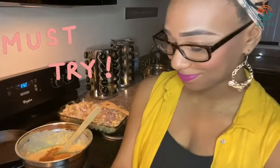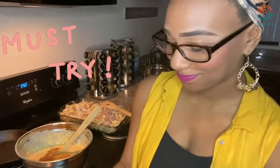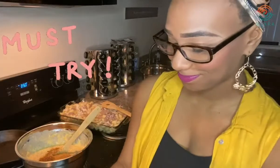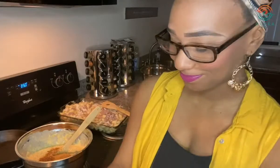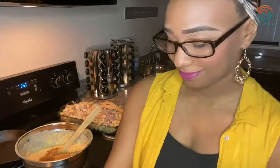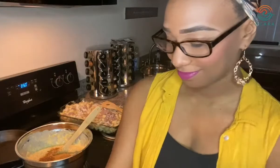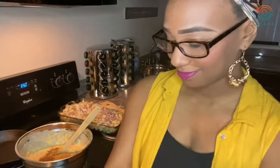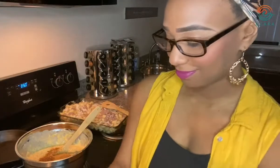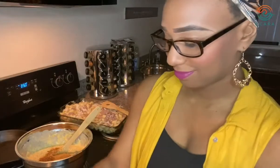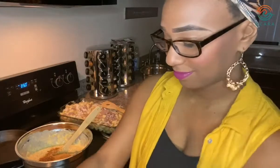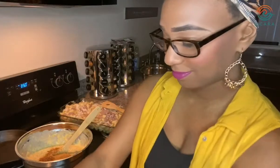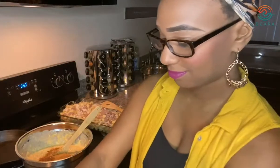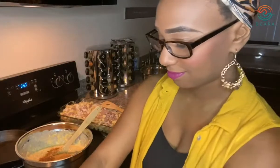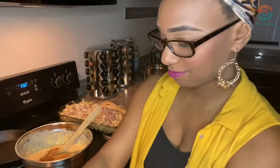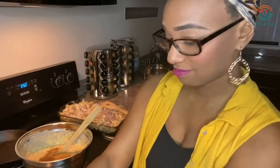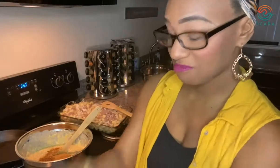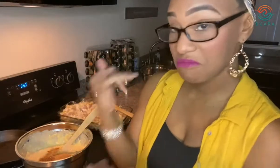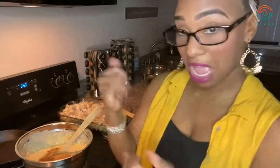is a must try.